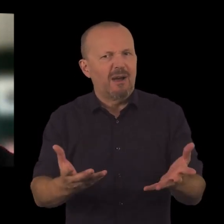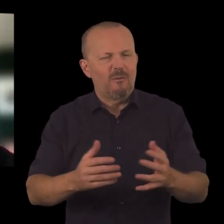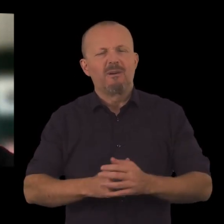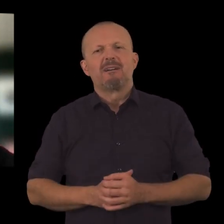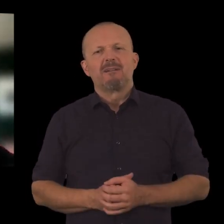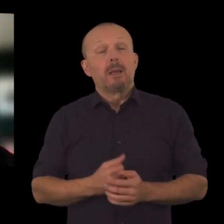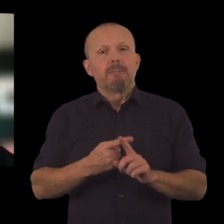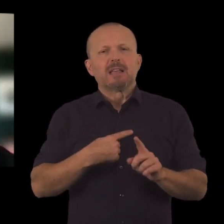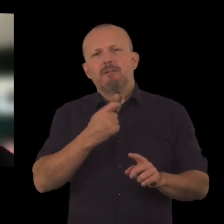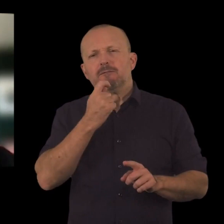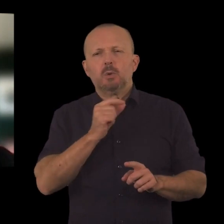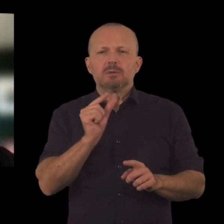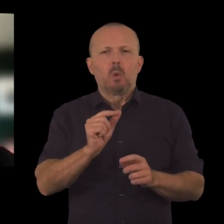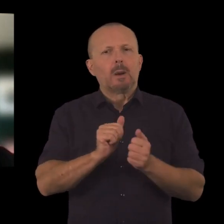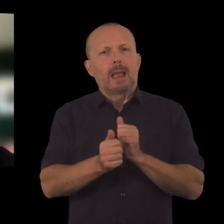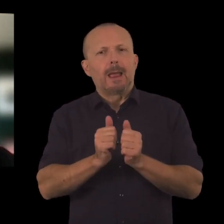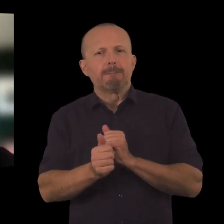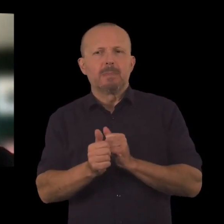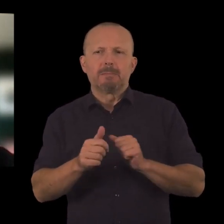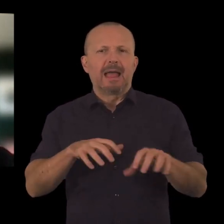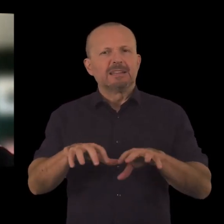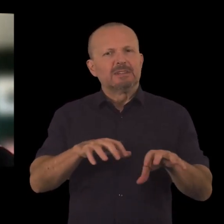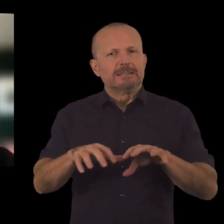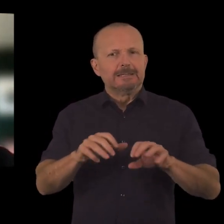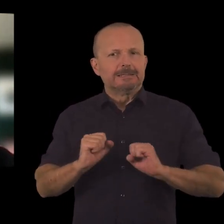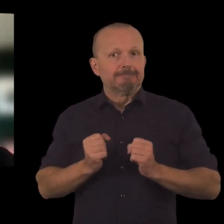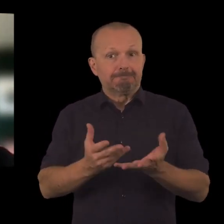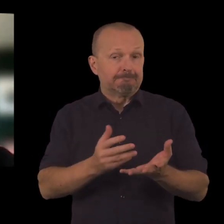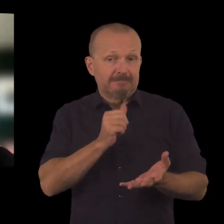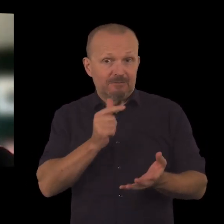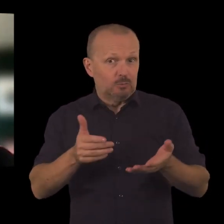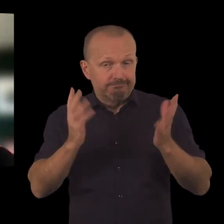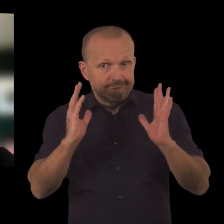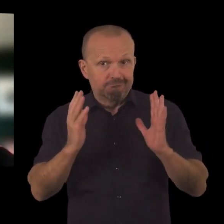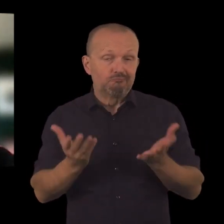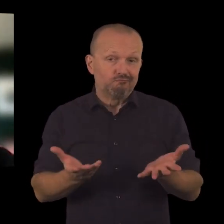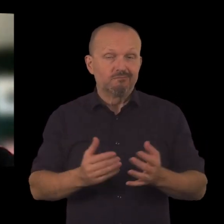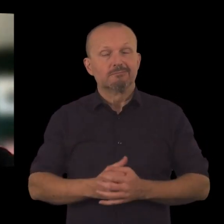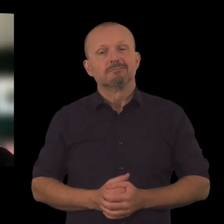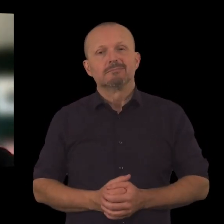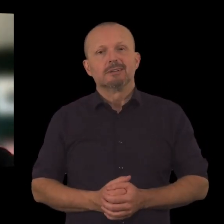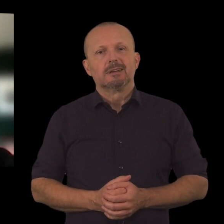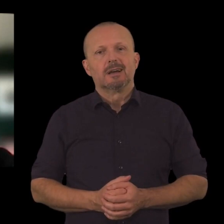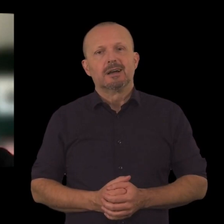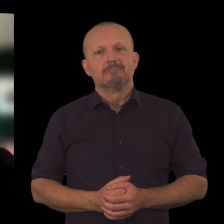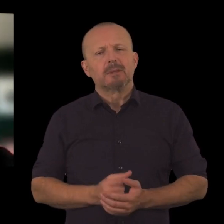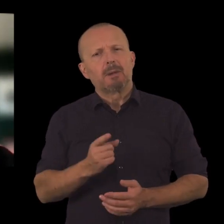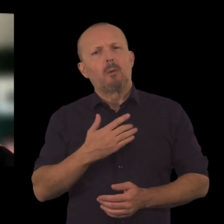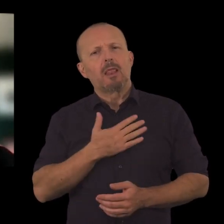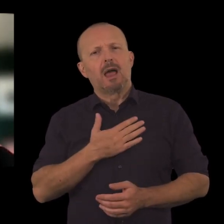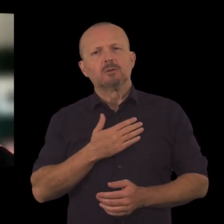together, really. And I also have a few little games and exercises we could potentially do if people are up for it as